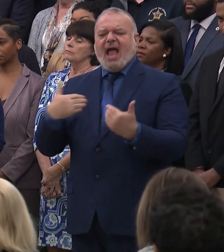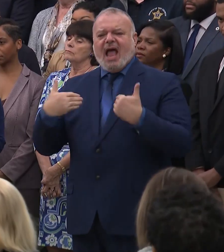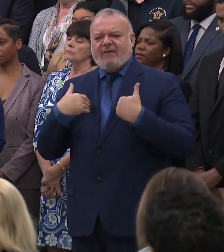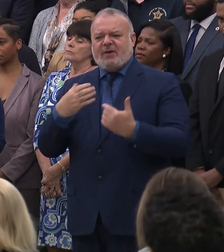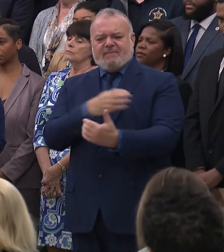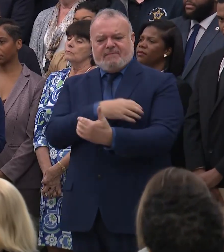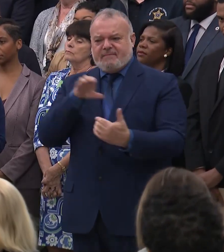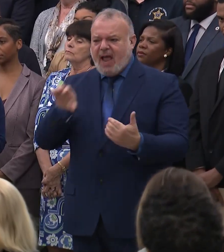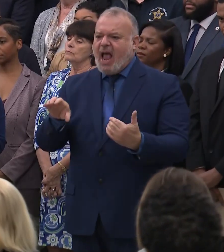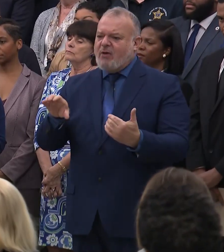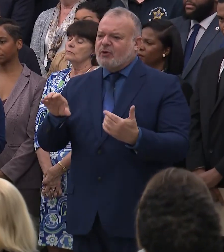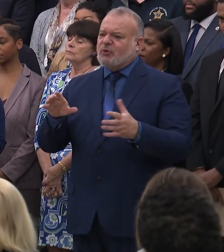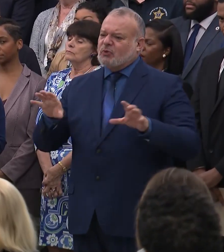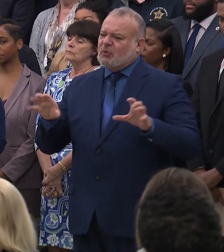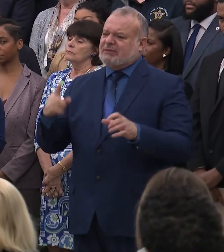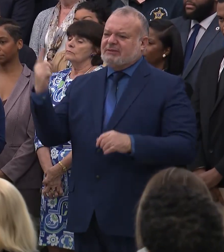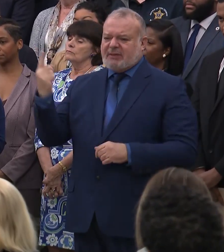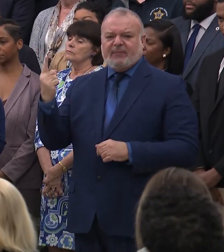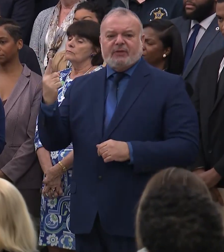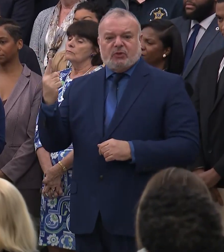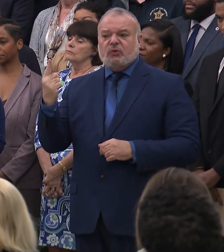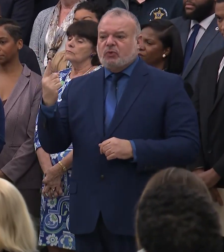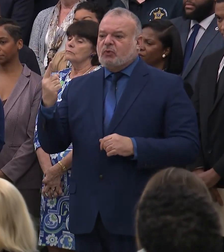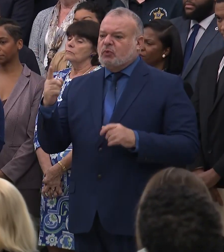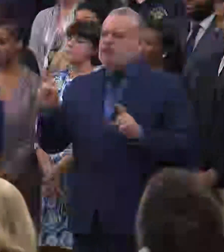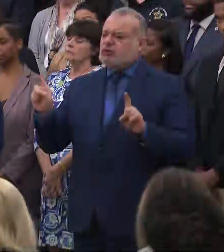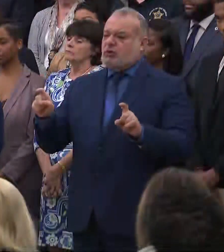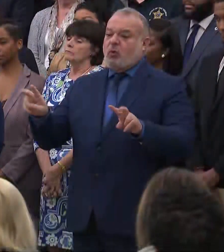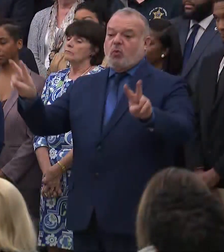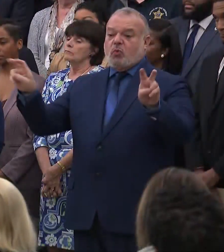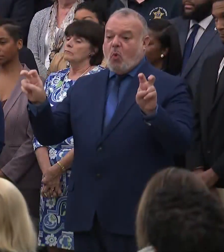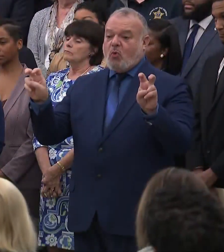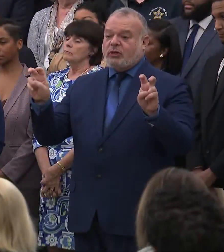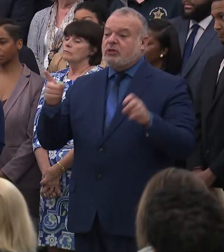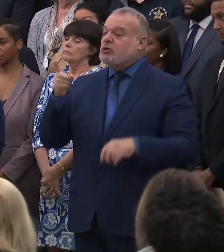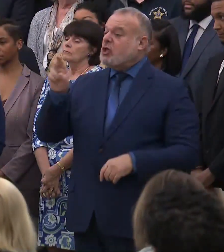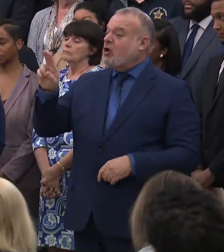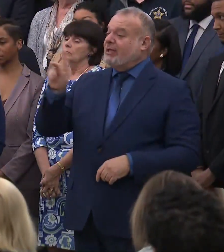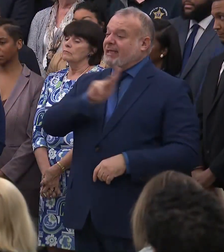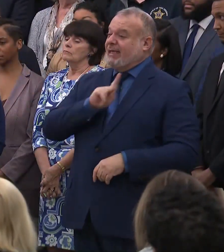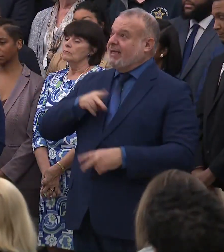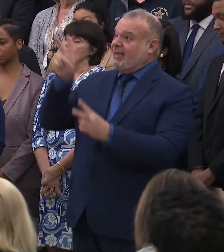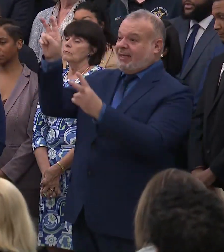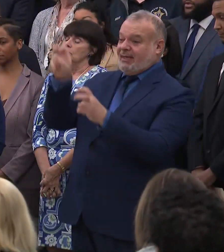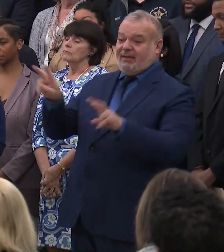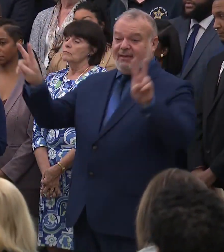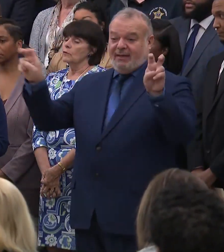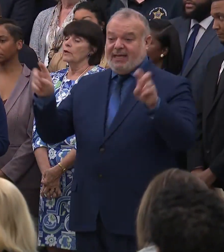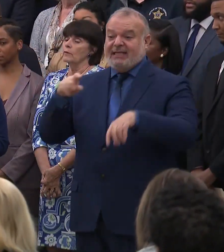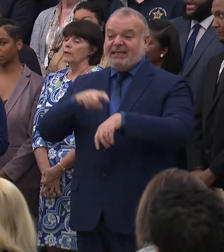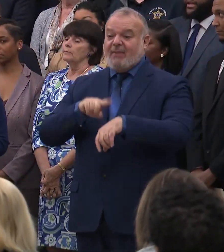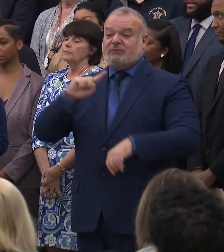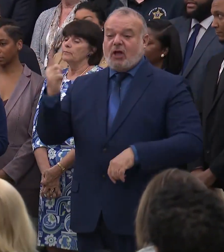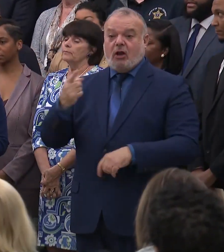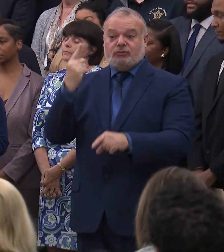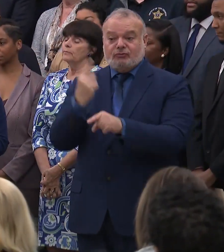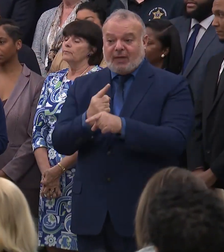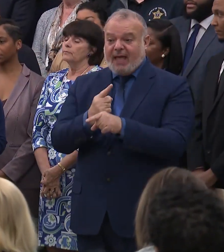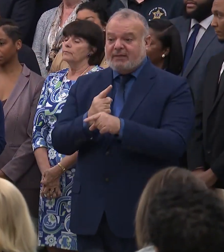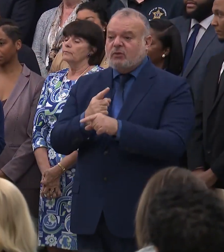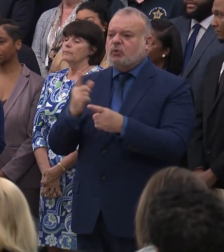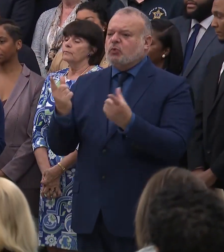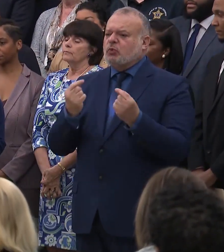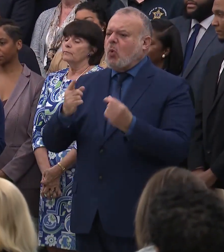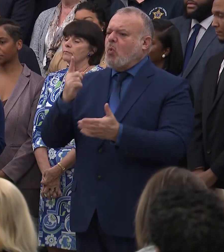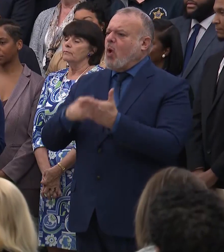it. As Dr. King said, the time is always right to do what is right.